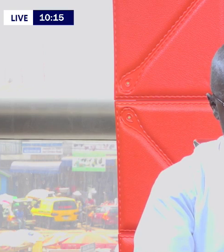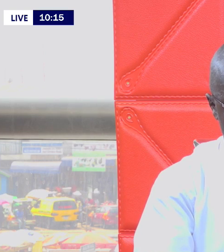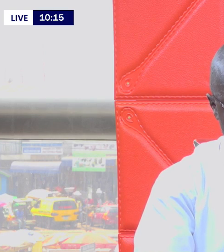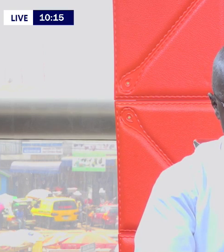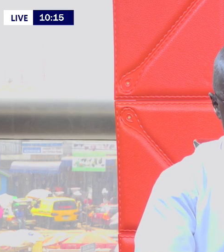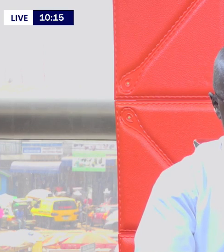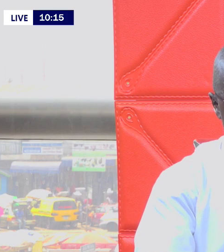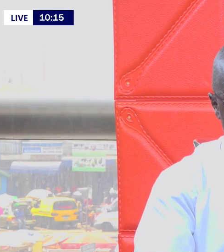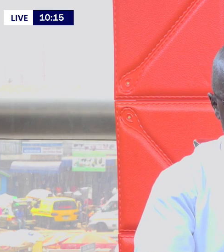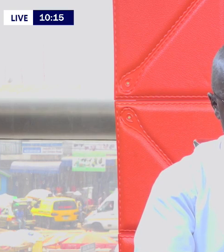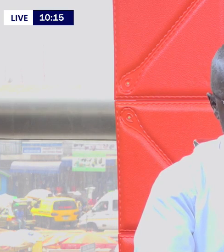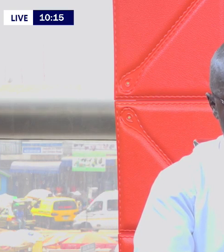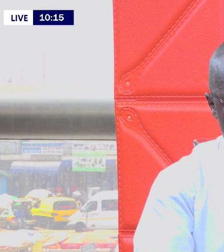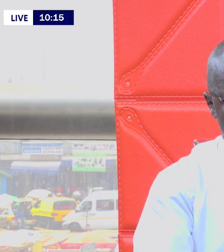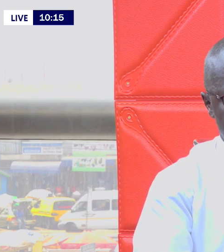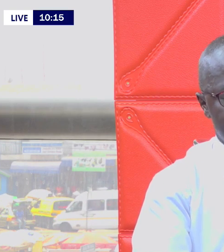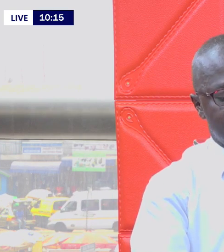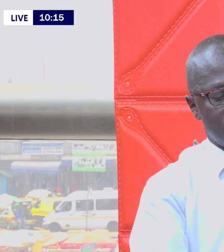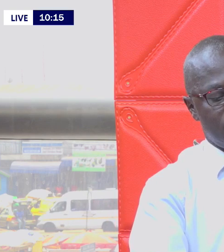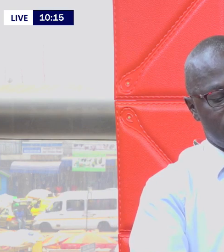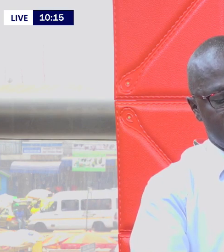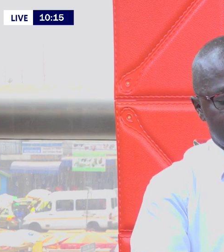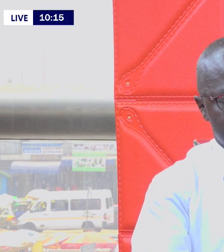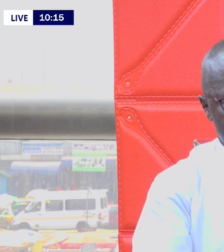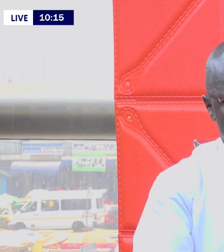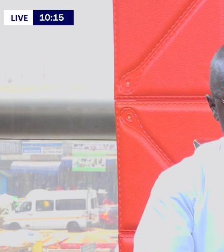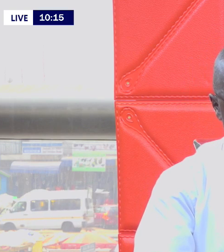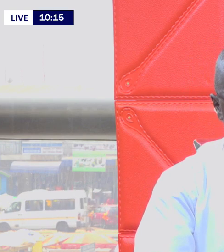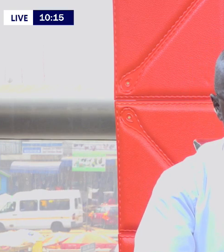Ode, Baye. It has been said that